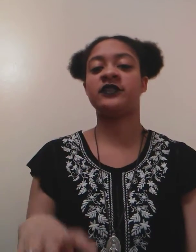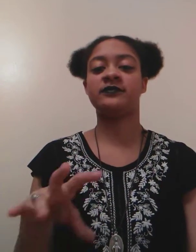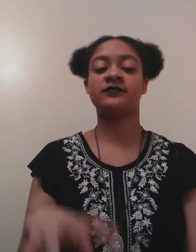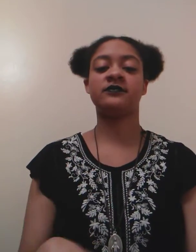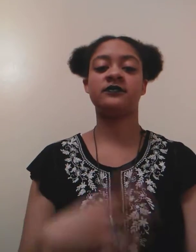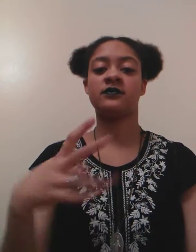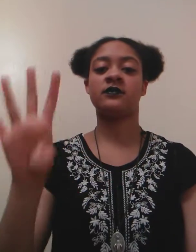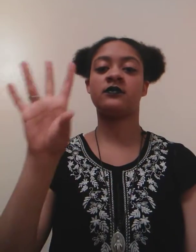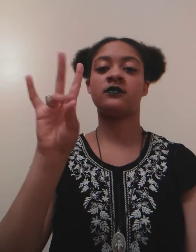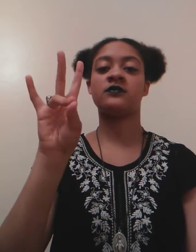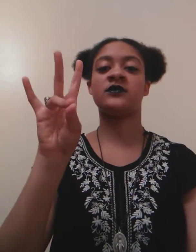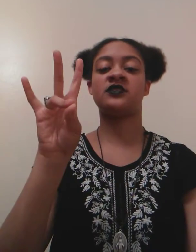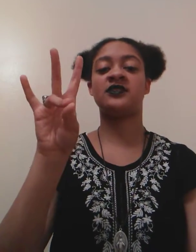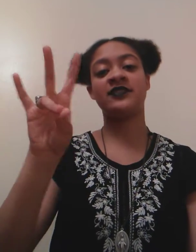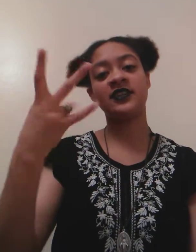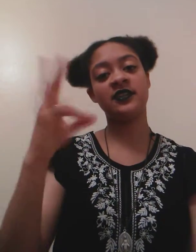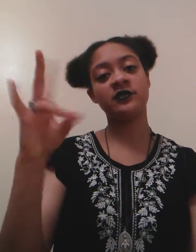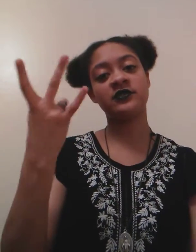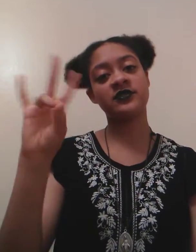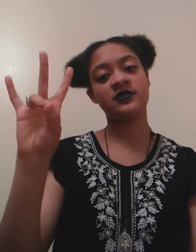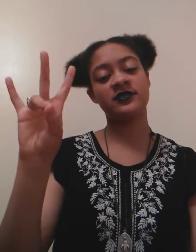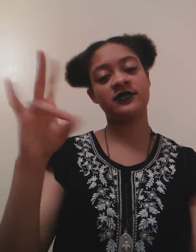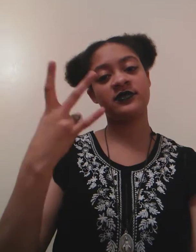repetitively. This is 17, of course.